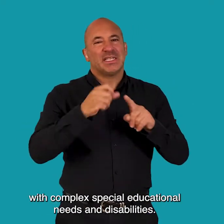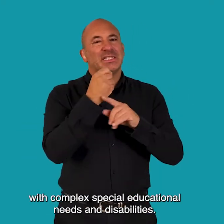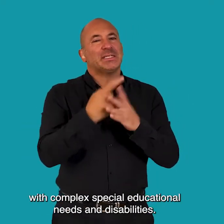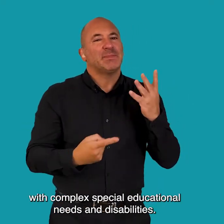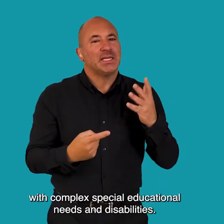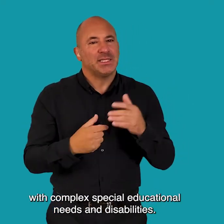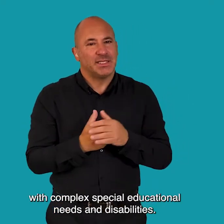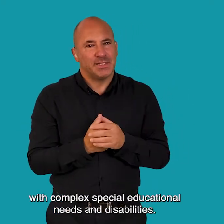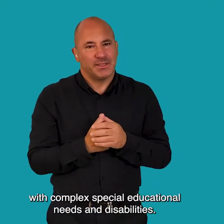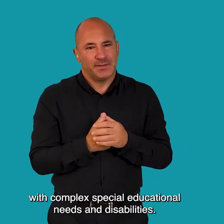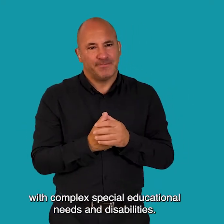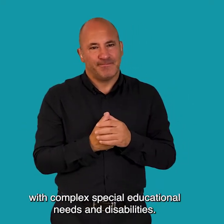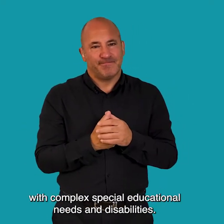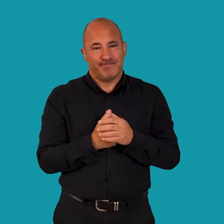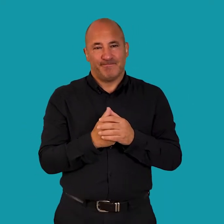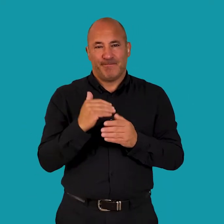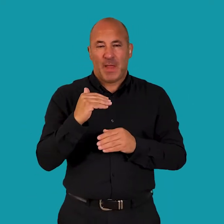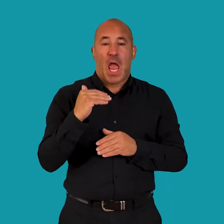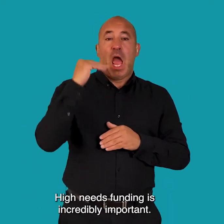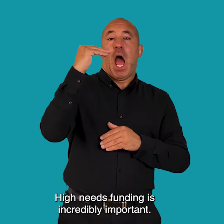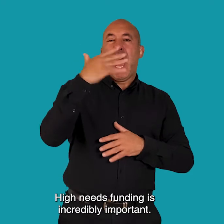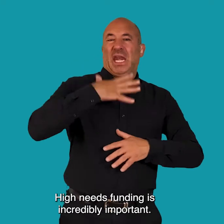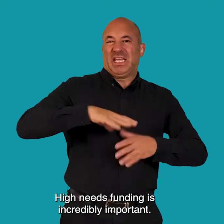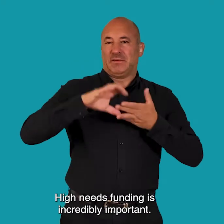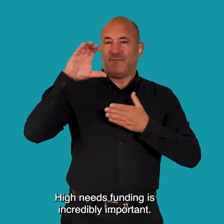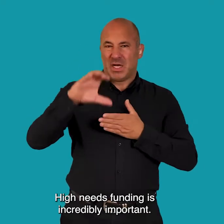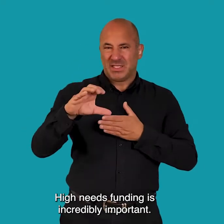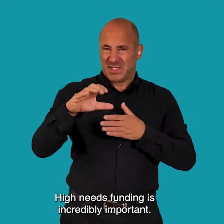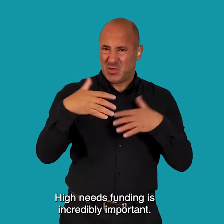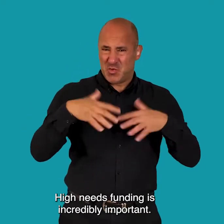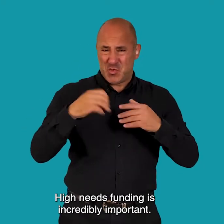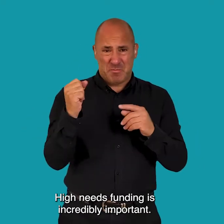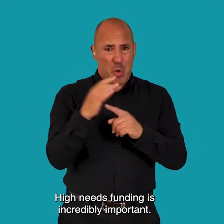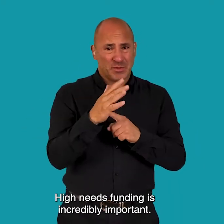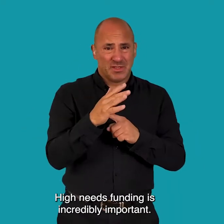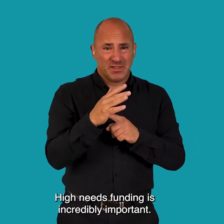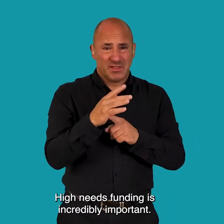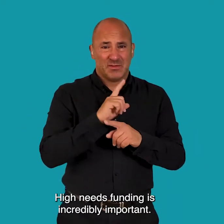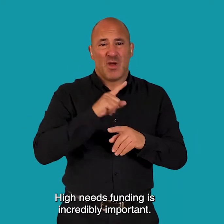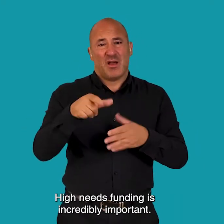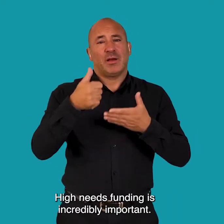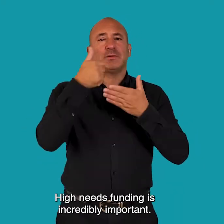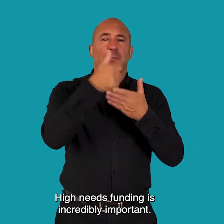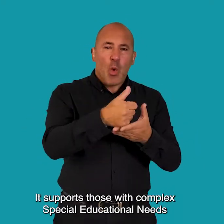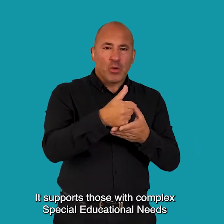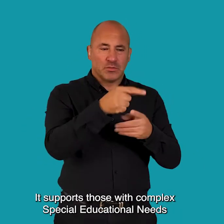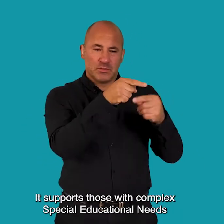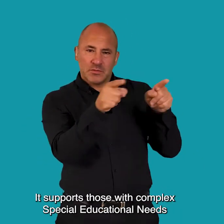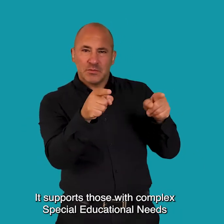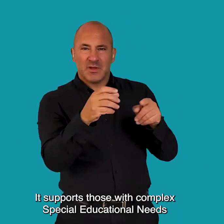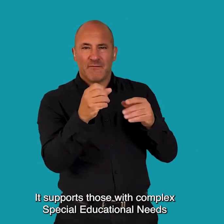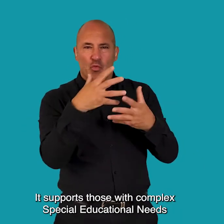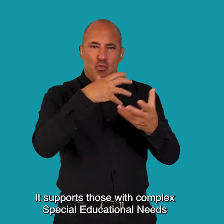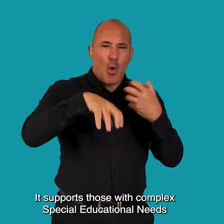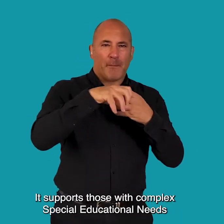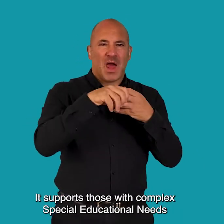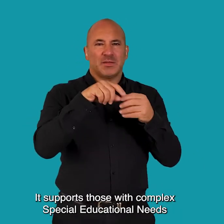and disabilities. High needs funding is incredibly important. It supports those with complex